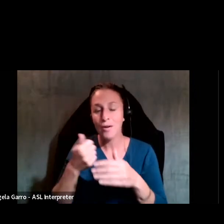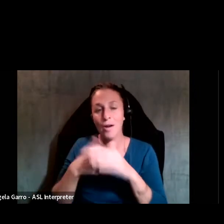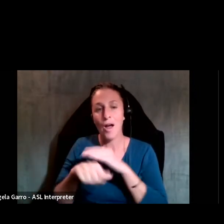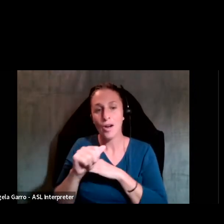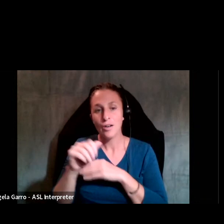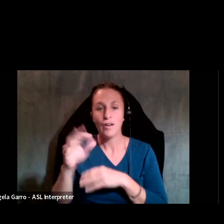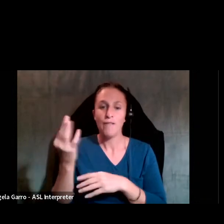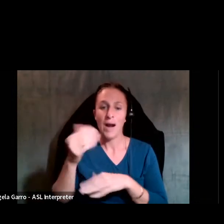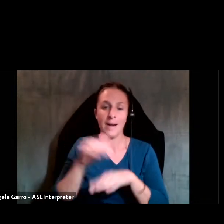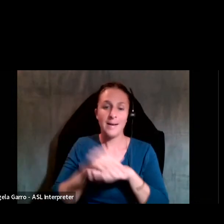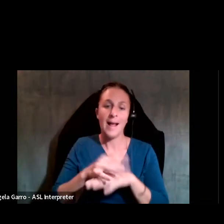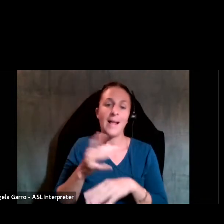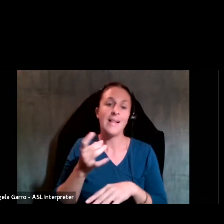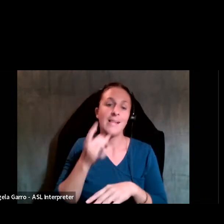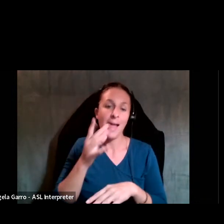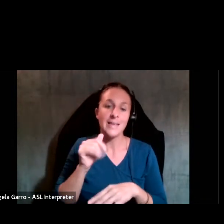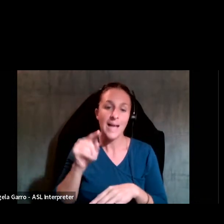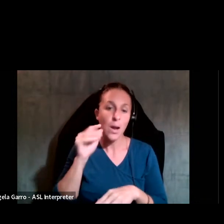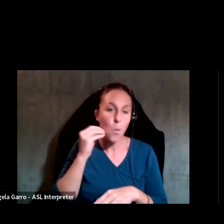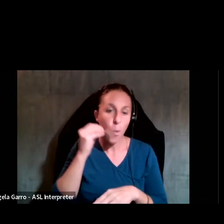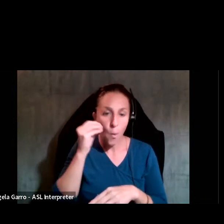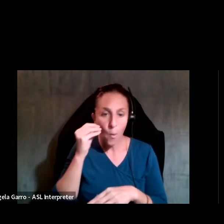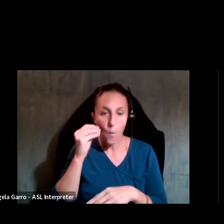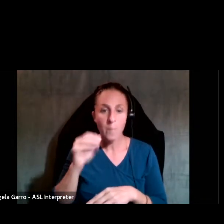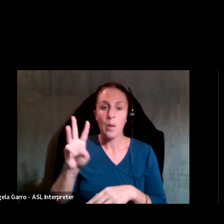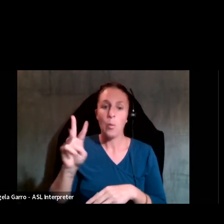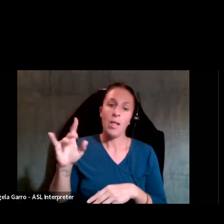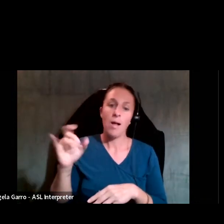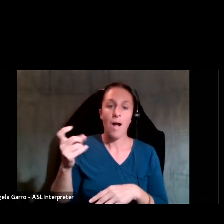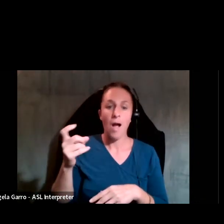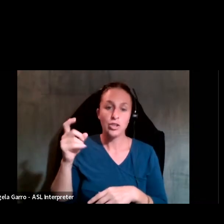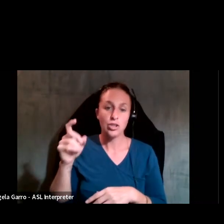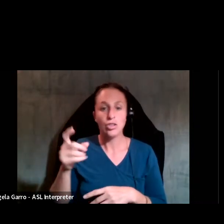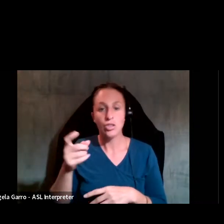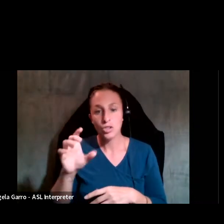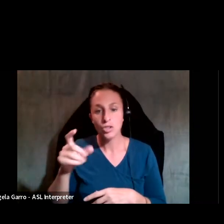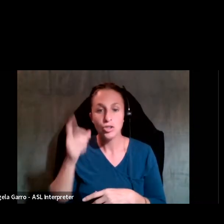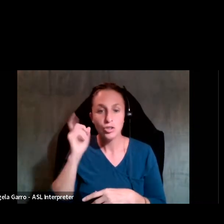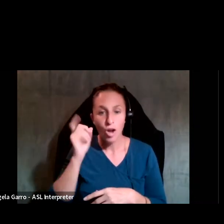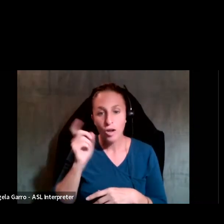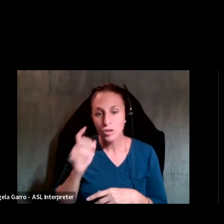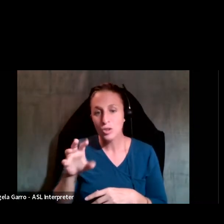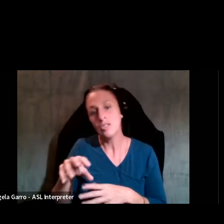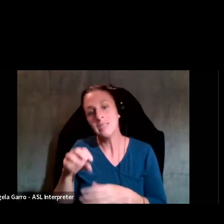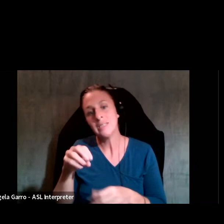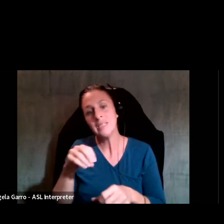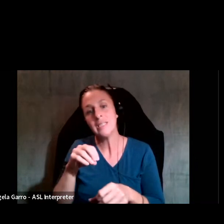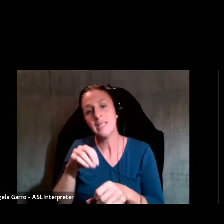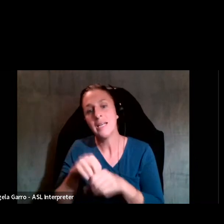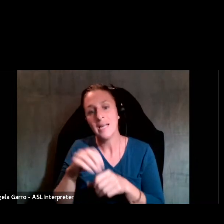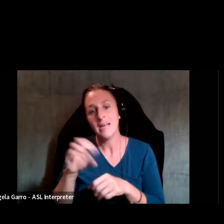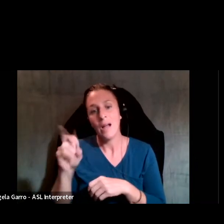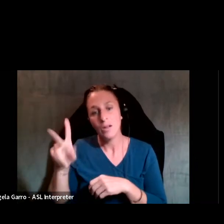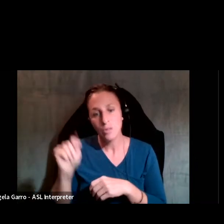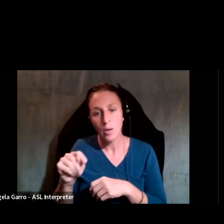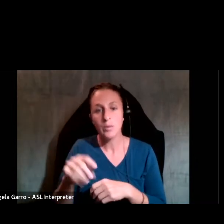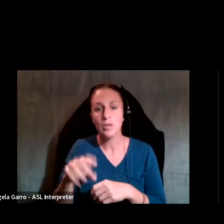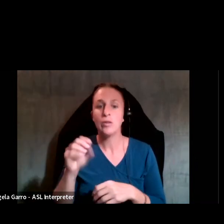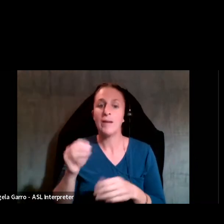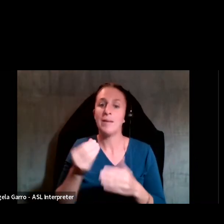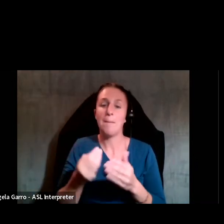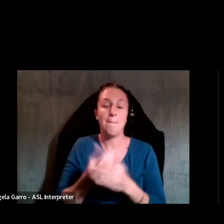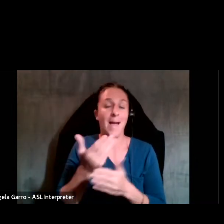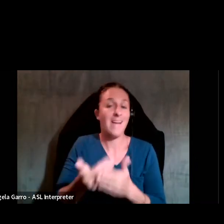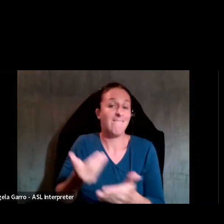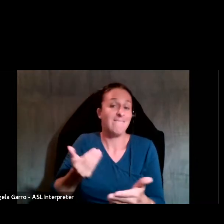against Wilcox Chargers, October 13th. As a reminder, you need to buy tickets in advance. There are no gate sales. It's anticipated to be